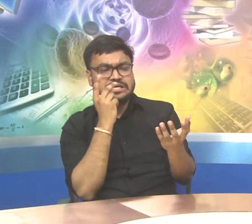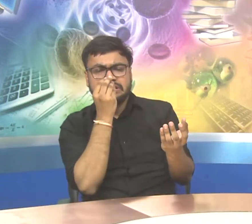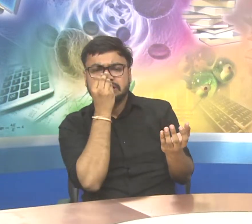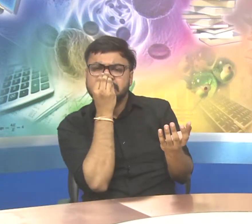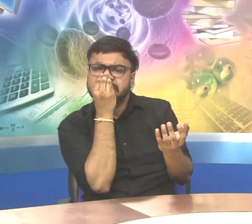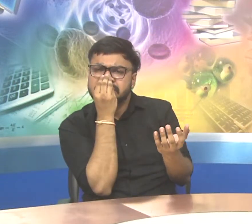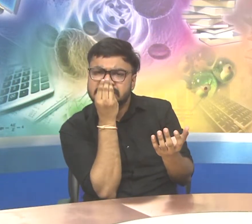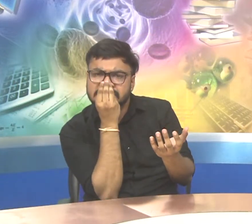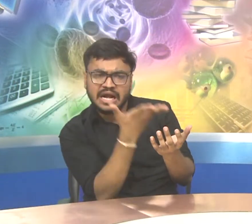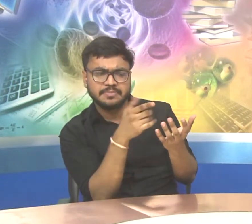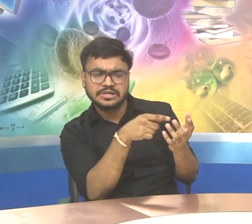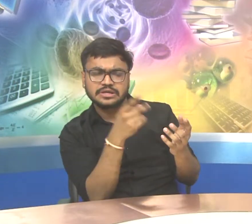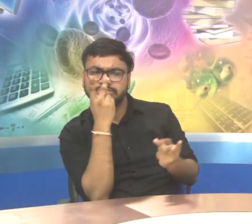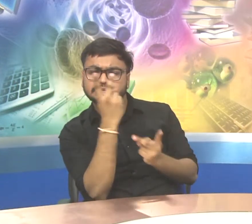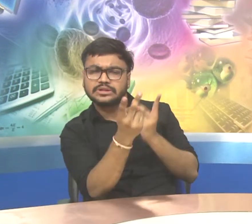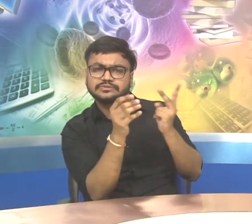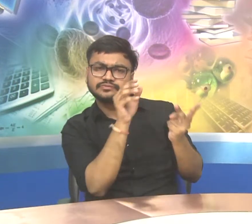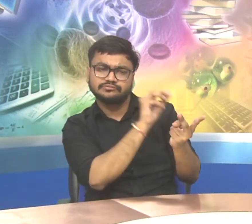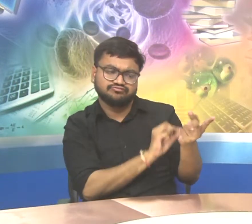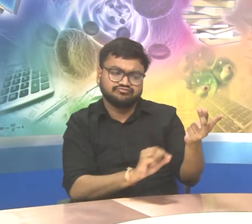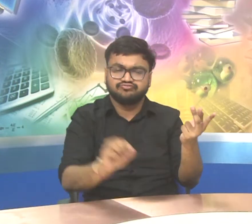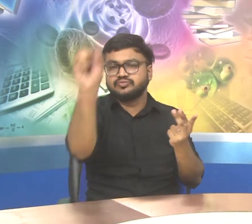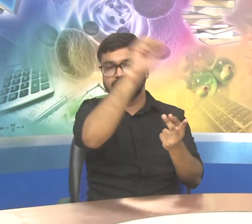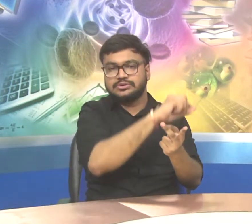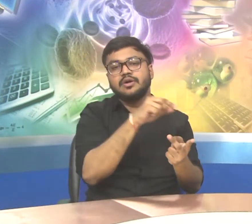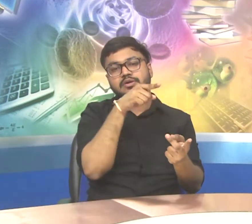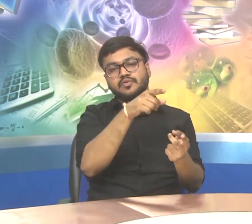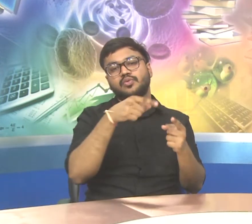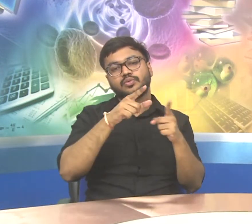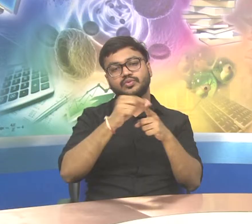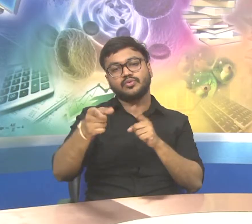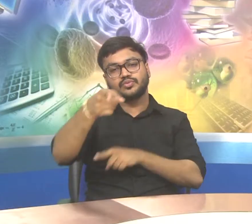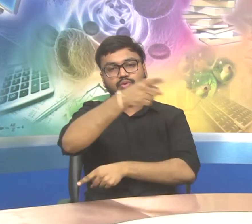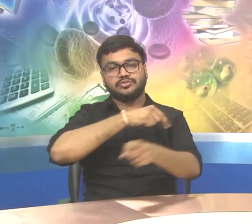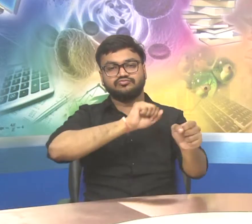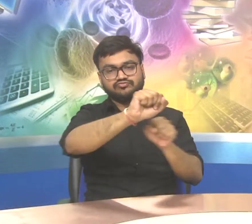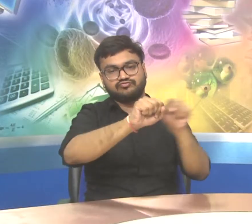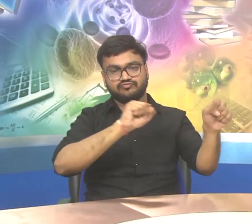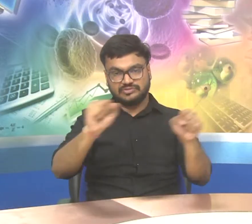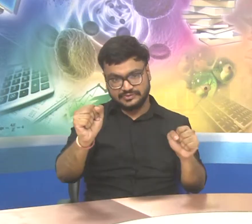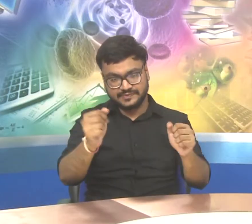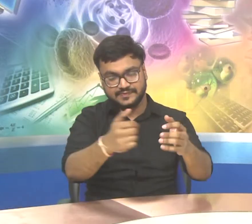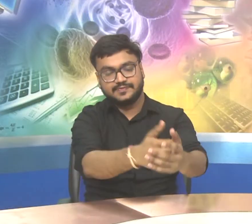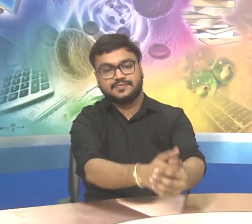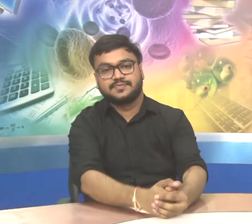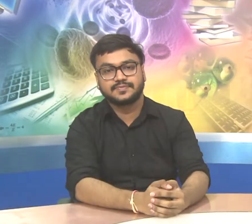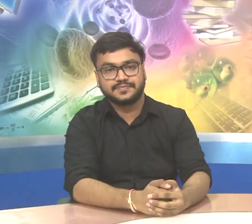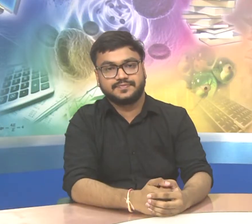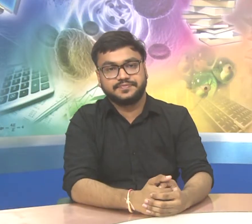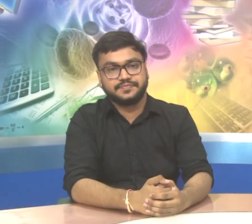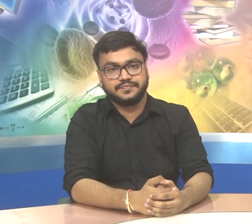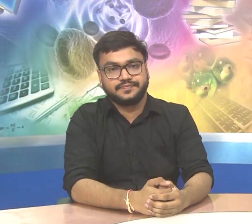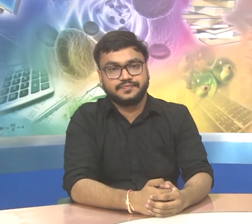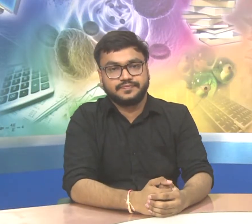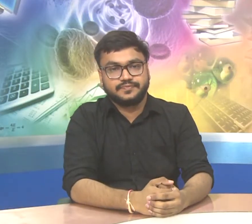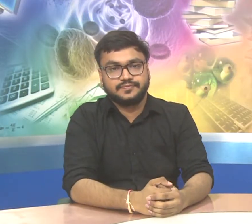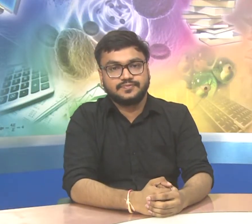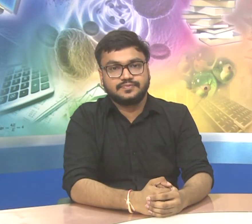Then mark or highlight Earth using a pen so it is easy to identify.